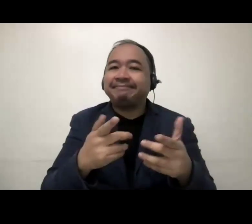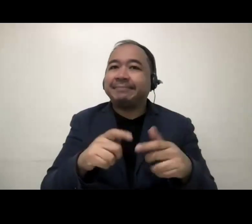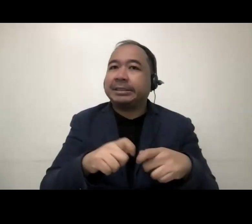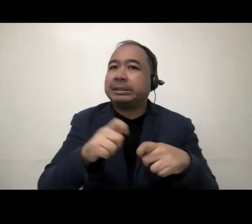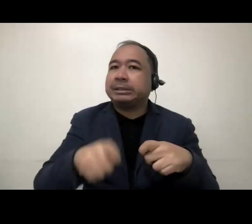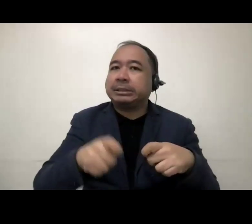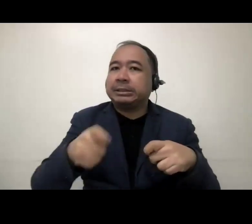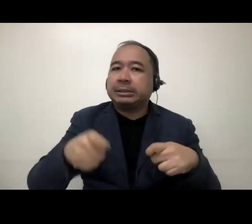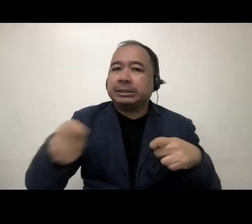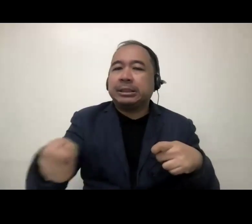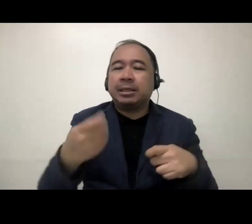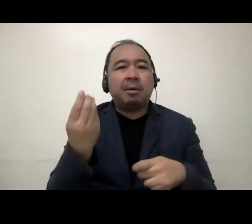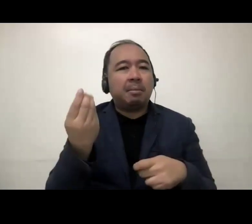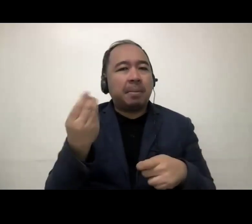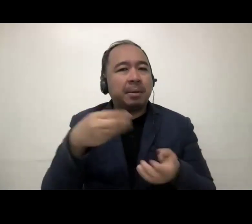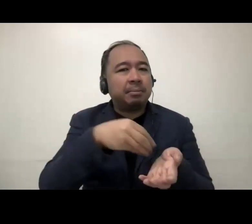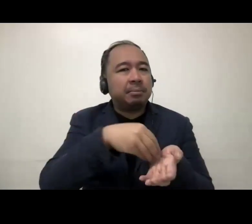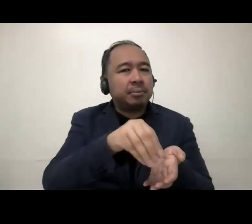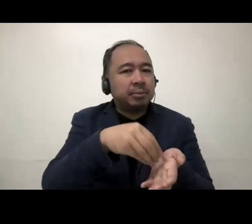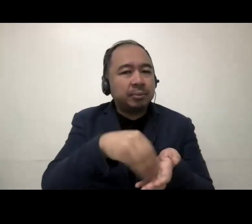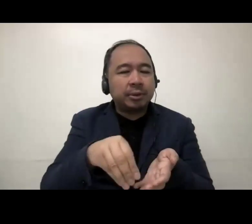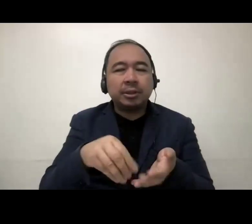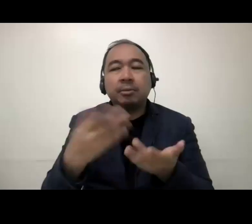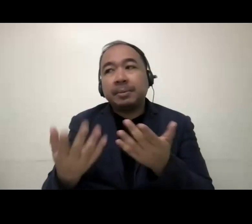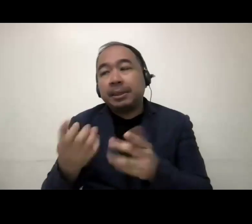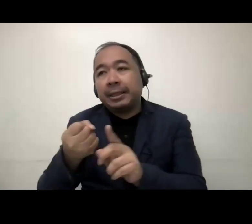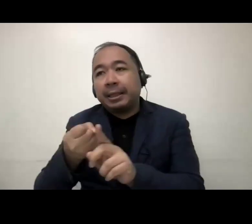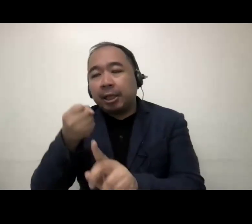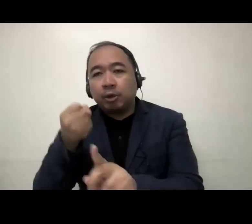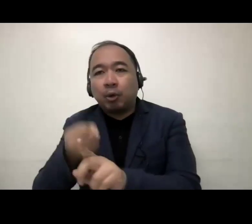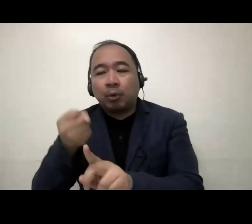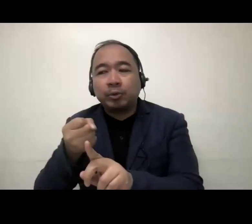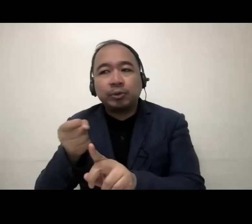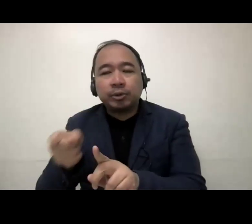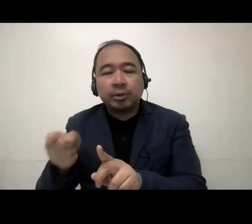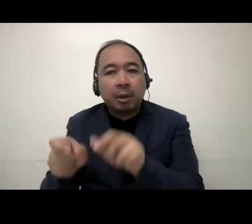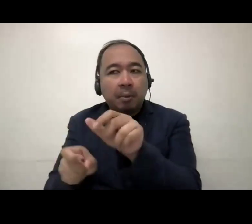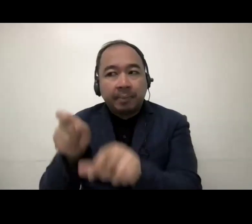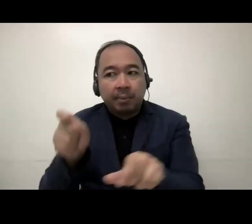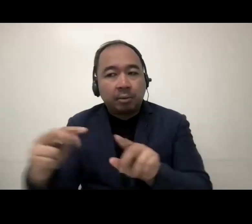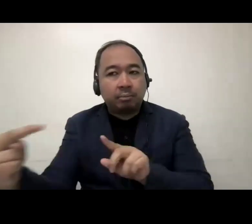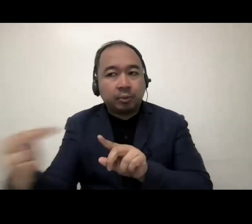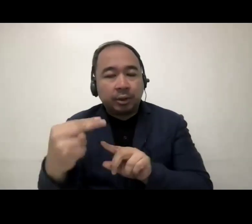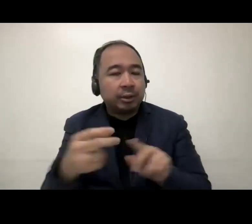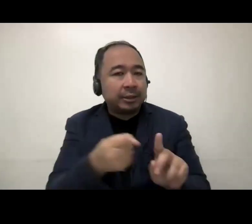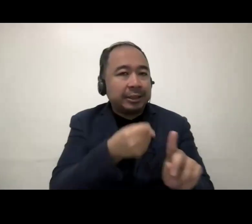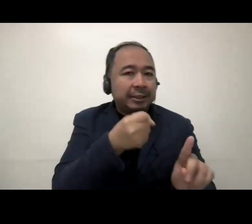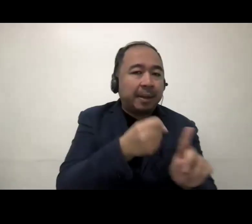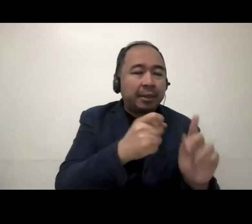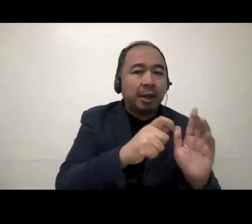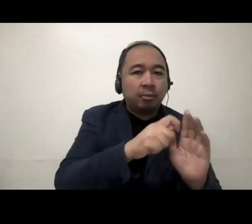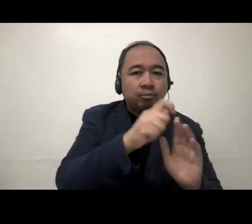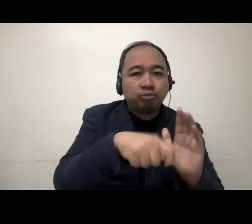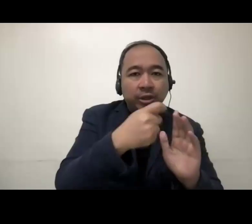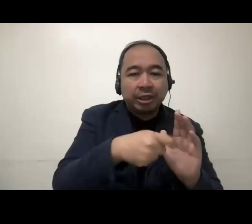costs for times for people to see redress. It has costs for the project and the implementation. It has reputational